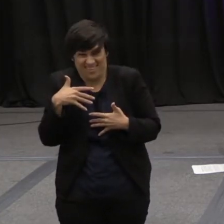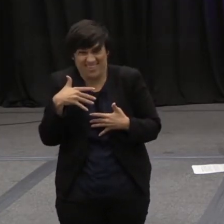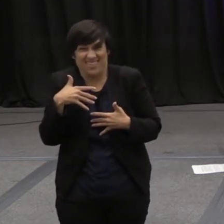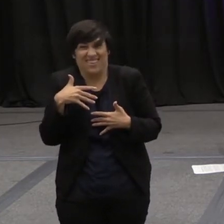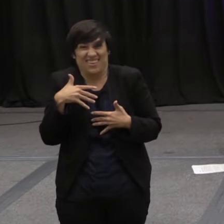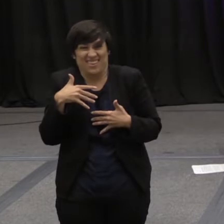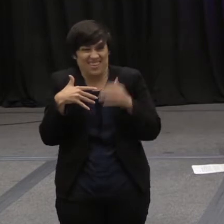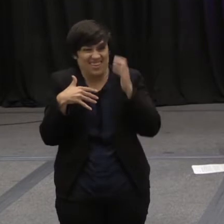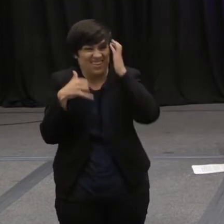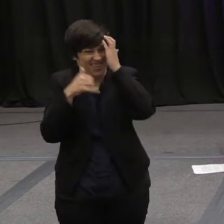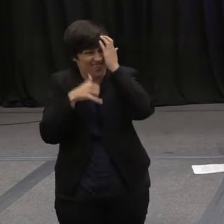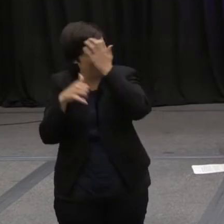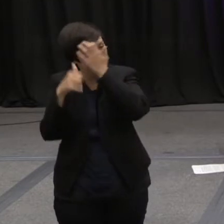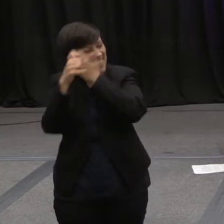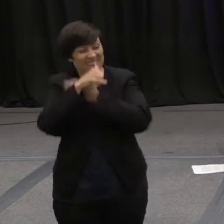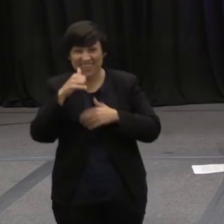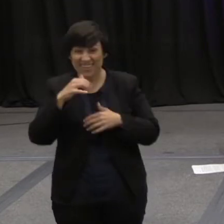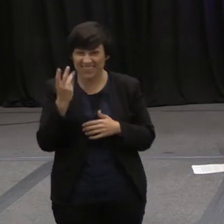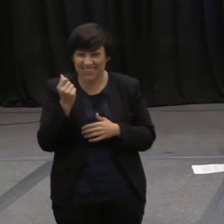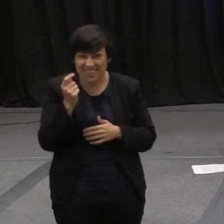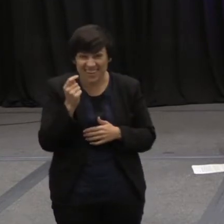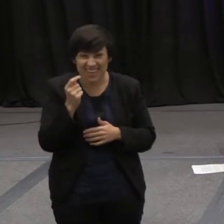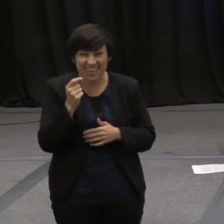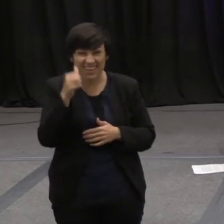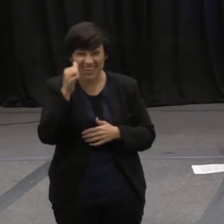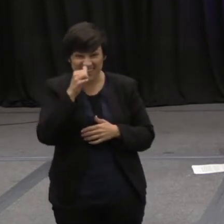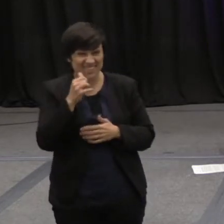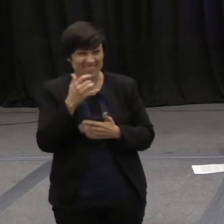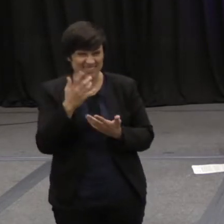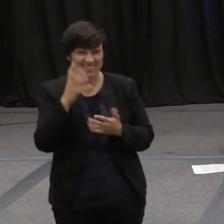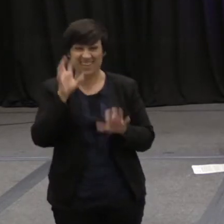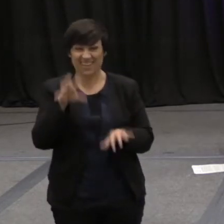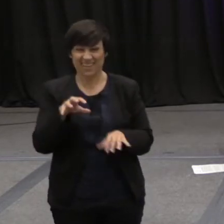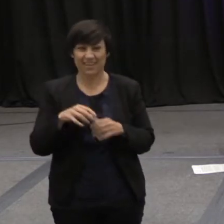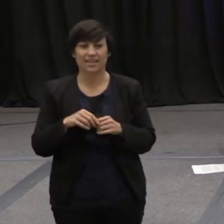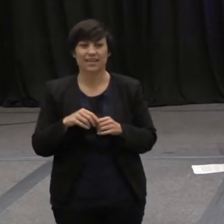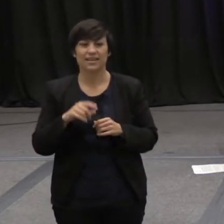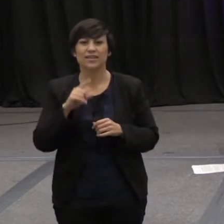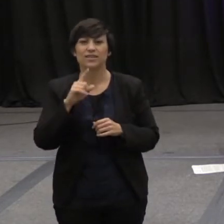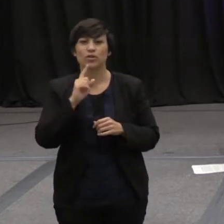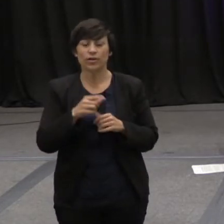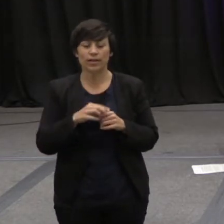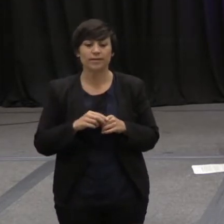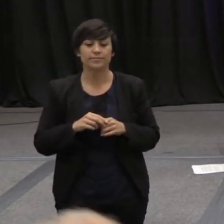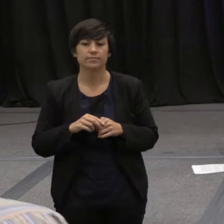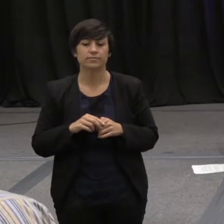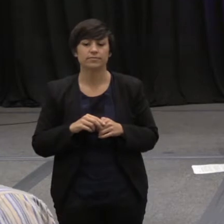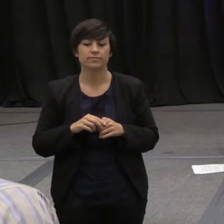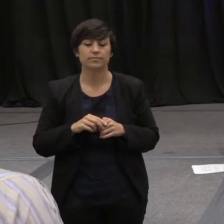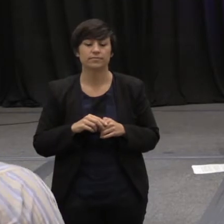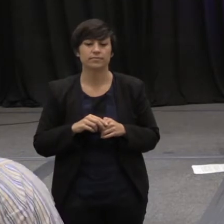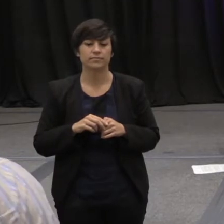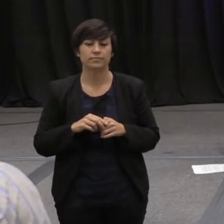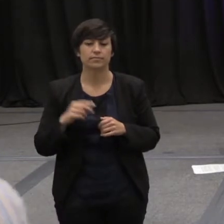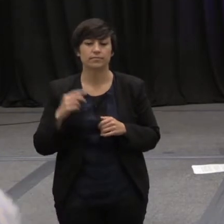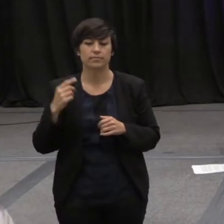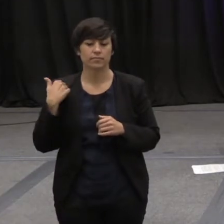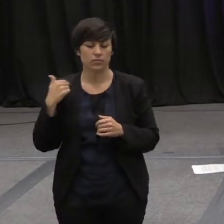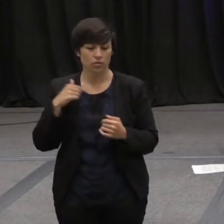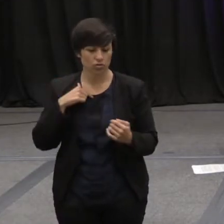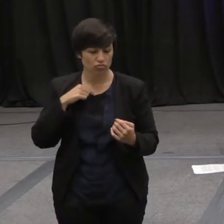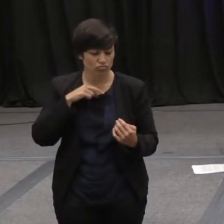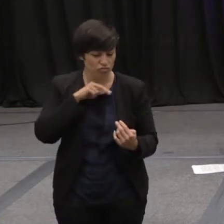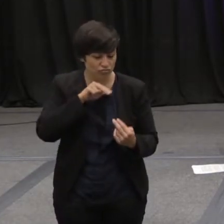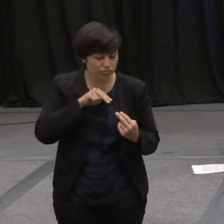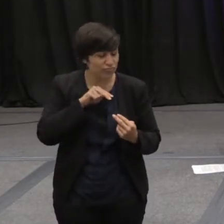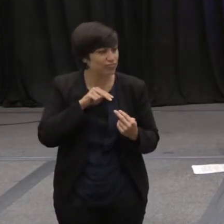What? Wait, what? Get out. And so going back to the infant, so babies or like babies or no